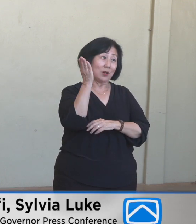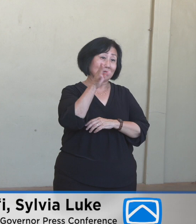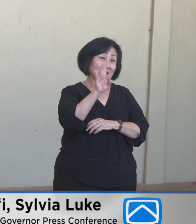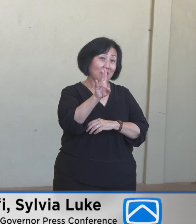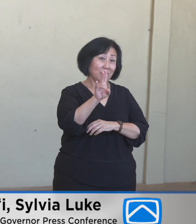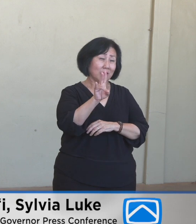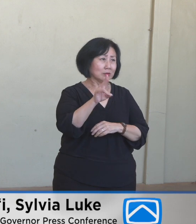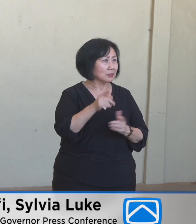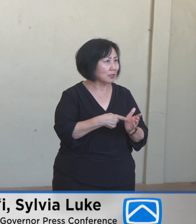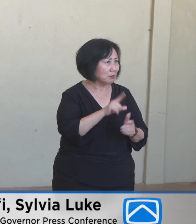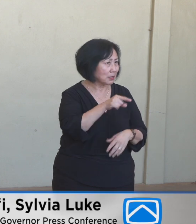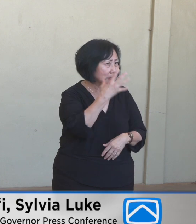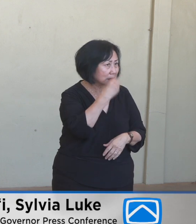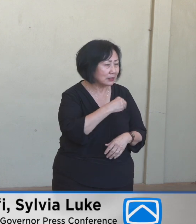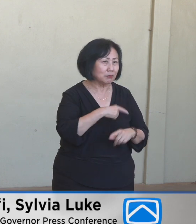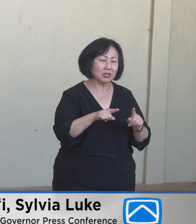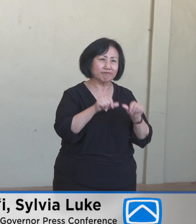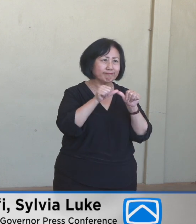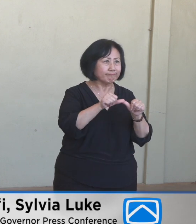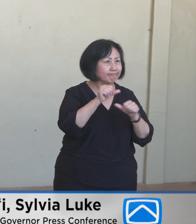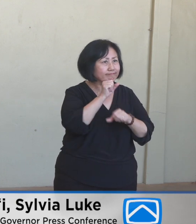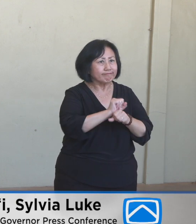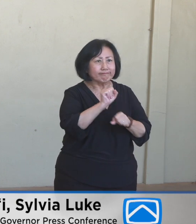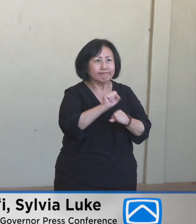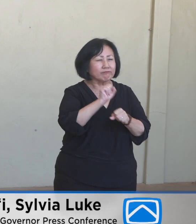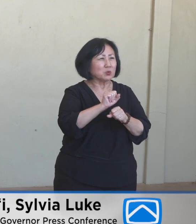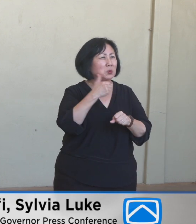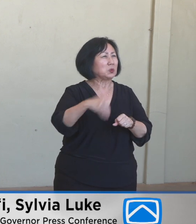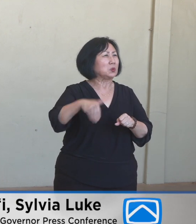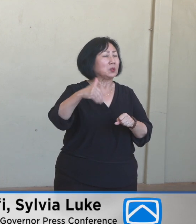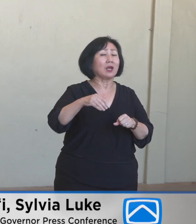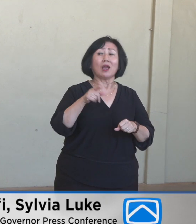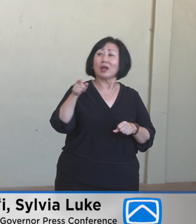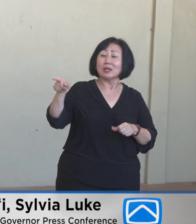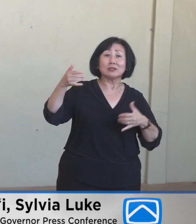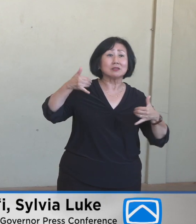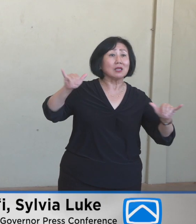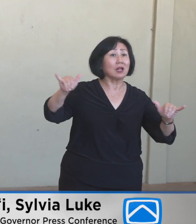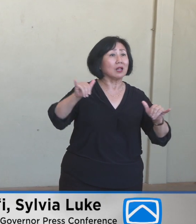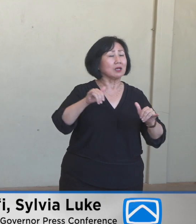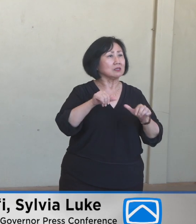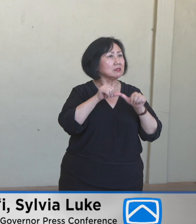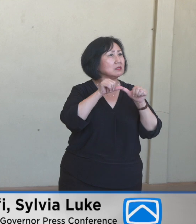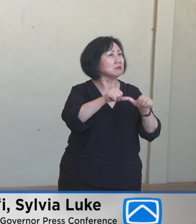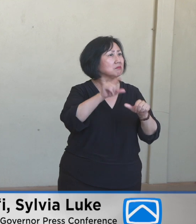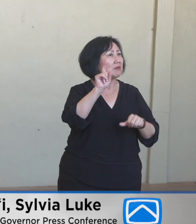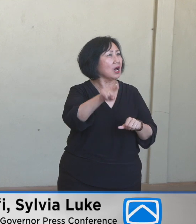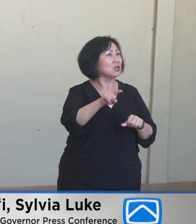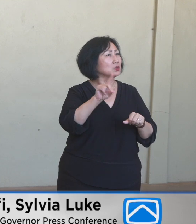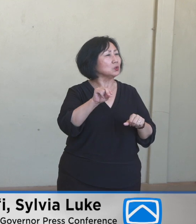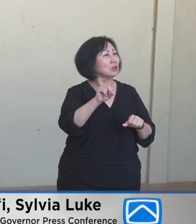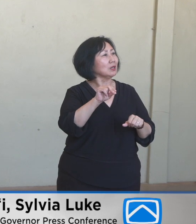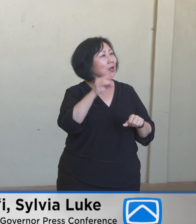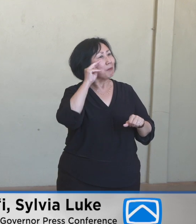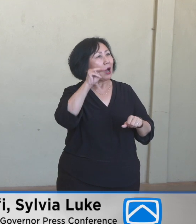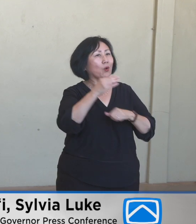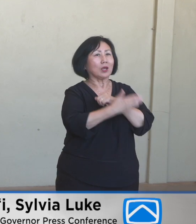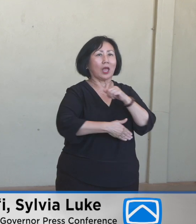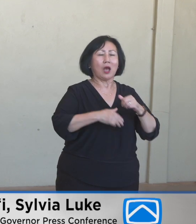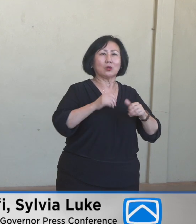sometimes they gotta sleep, but they have been working so hard, and they still have to continue to do Maui County function.